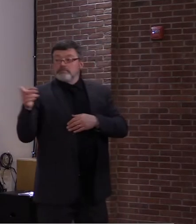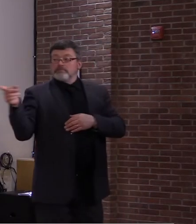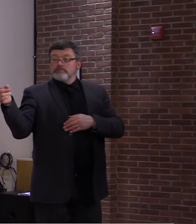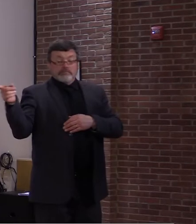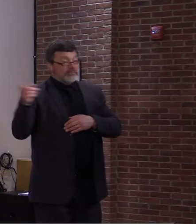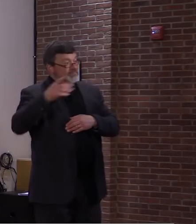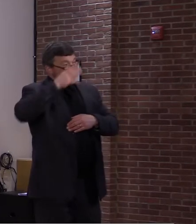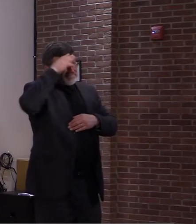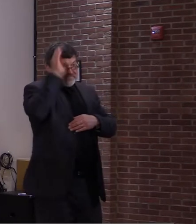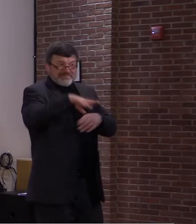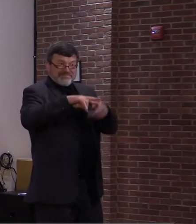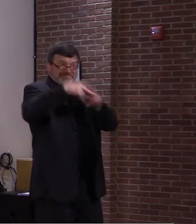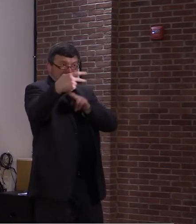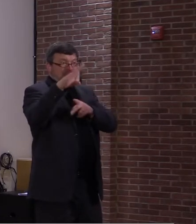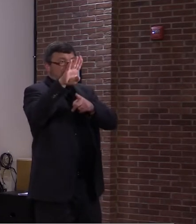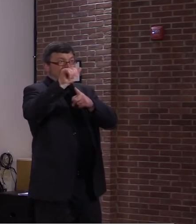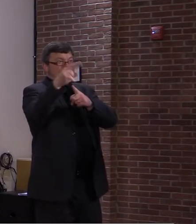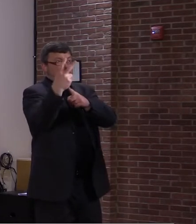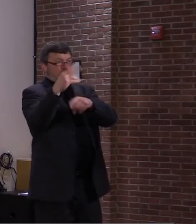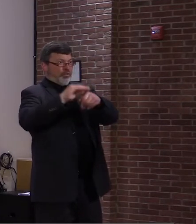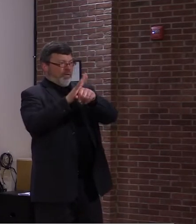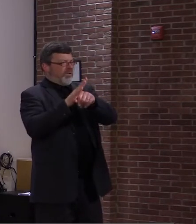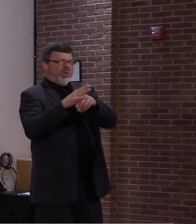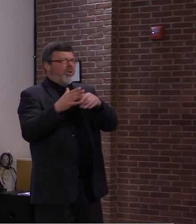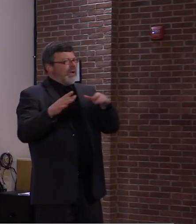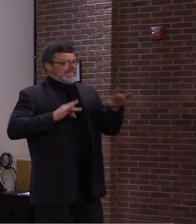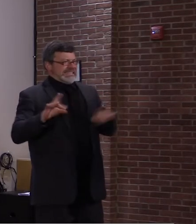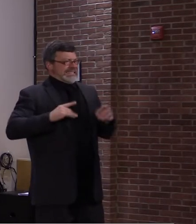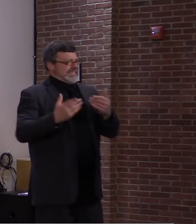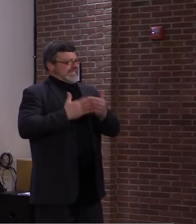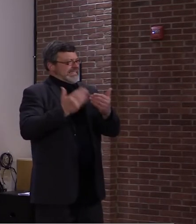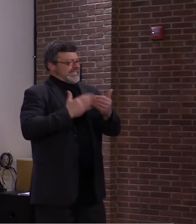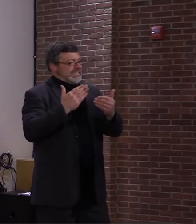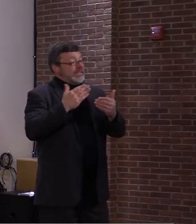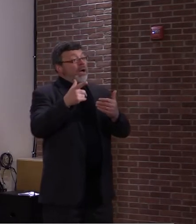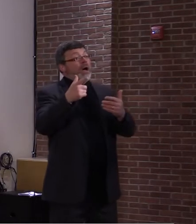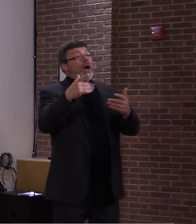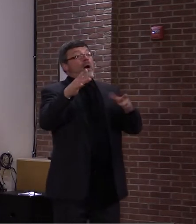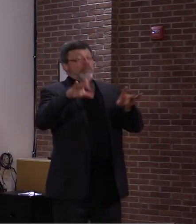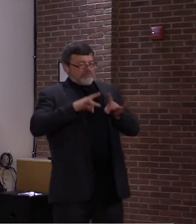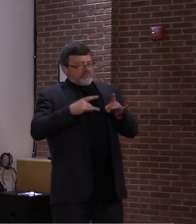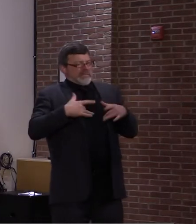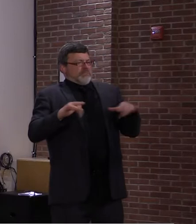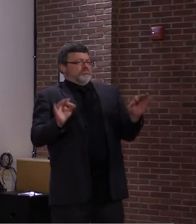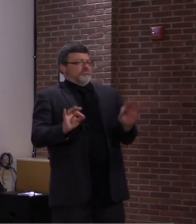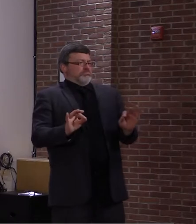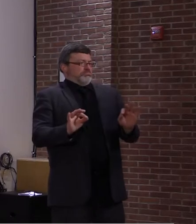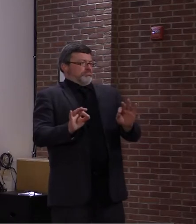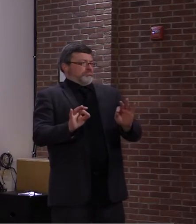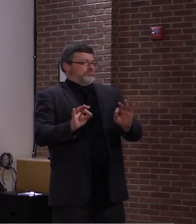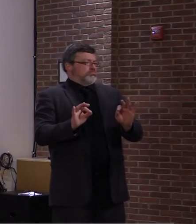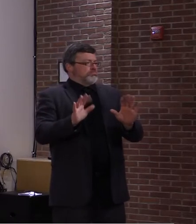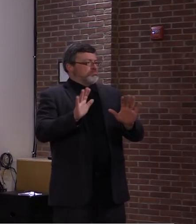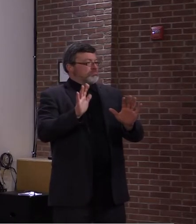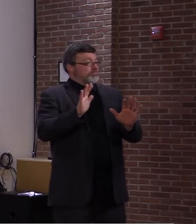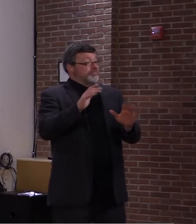but it's milder symptoms. But having Paxlovid and having the